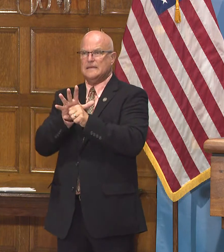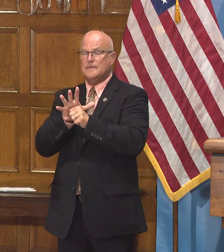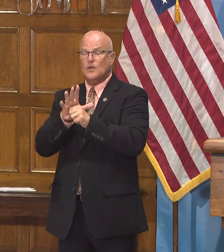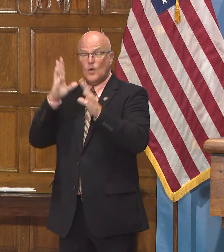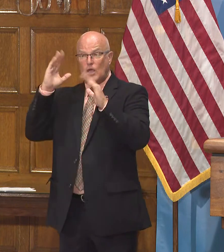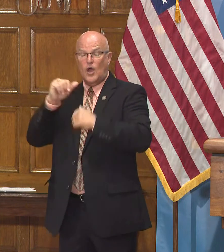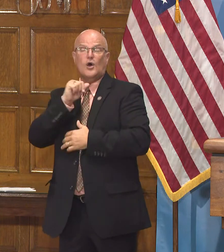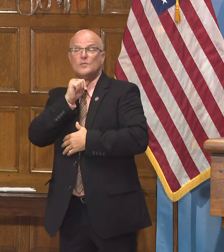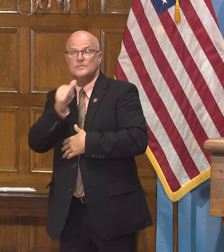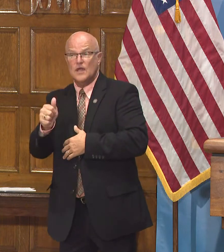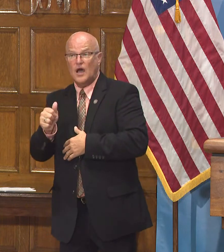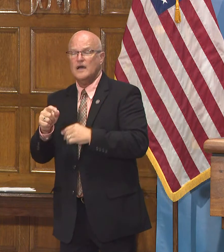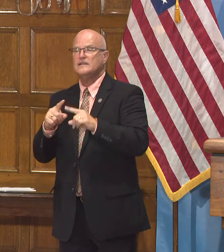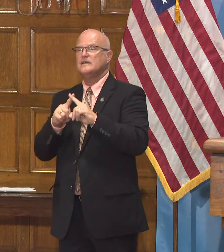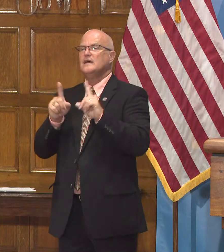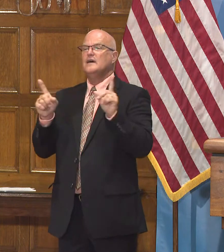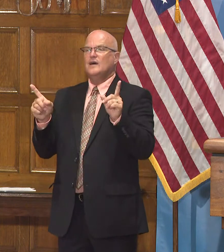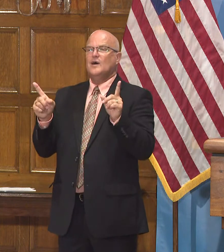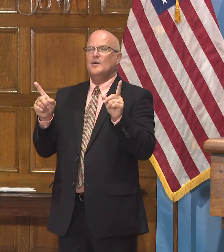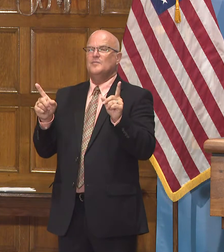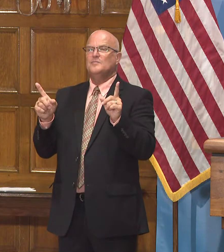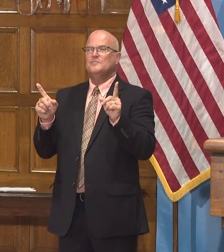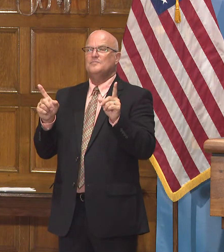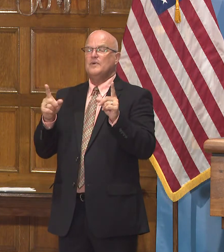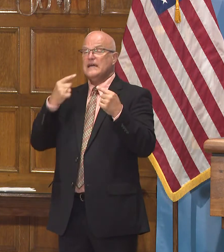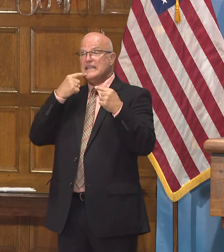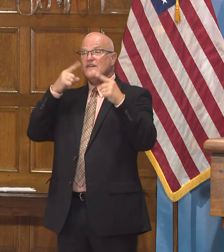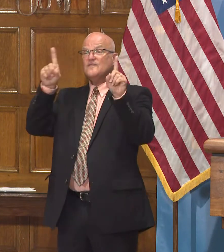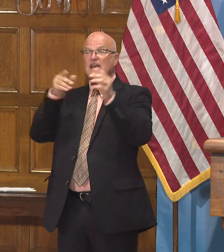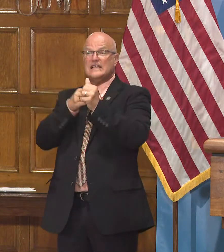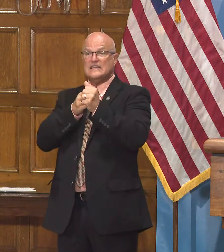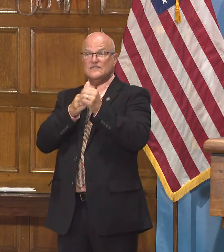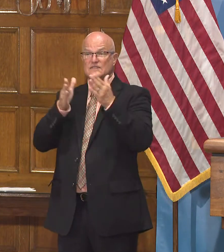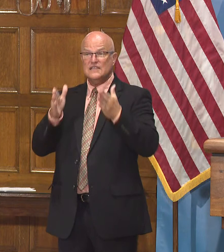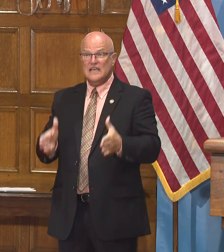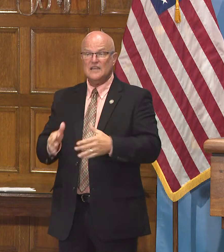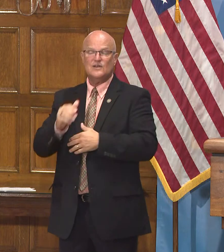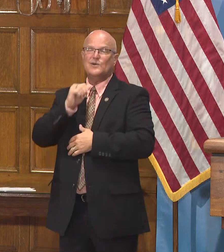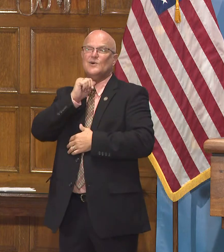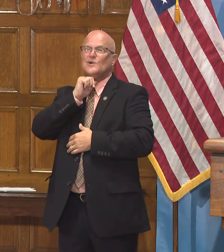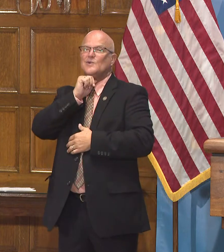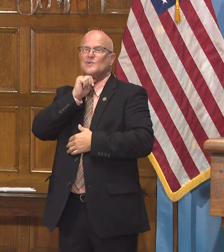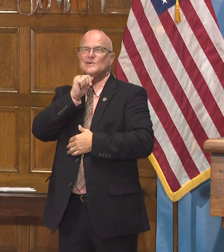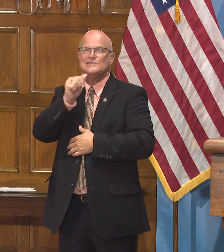not the case. But an effective leader is not going to